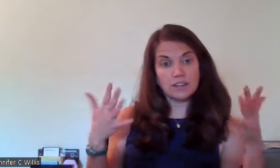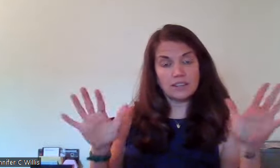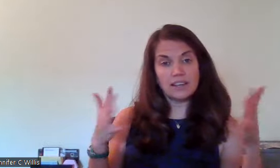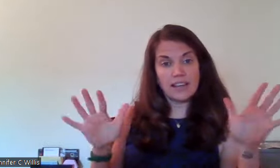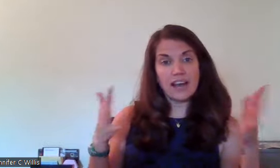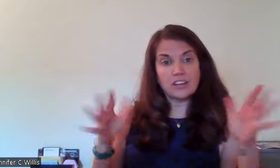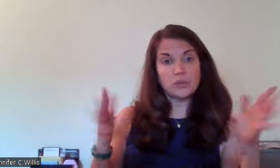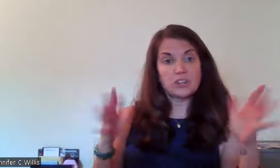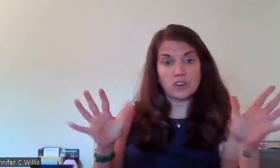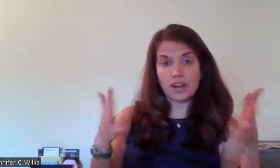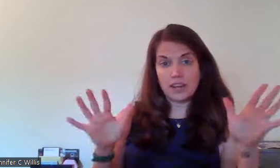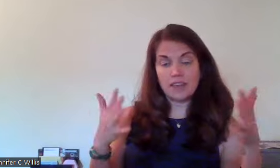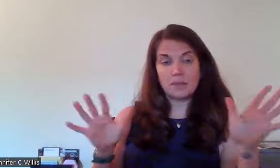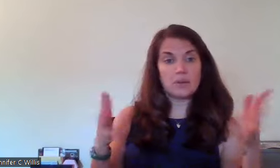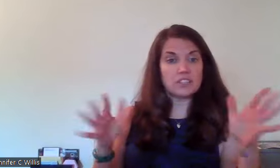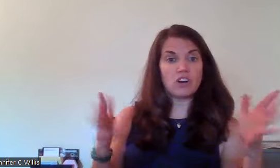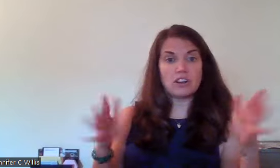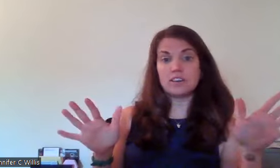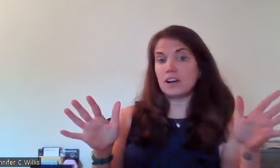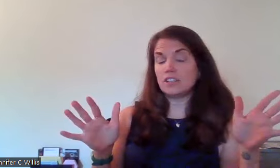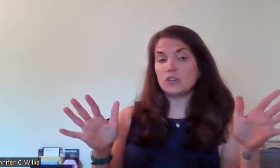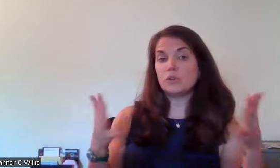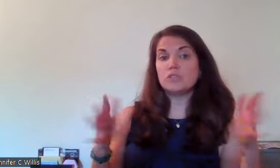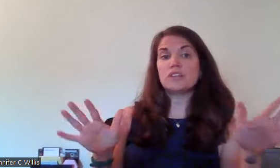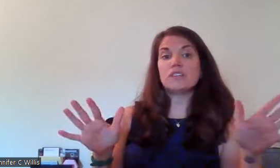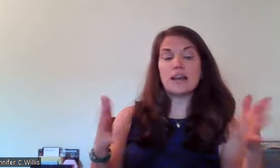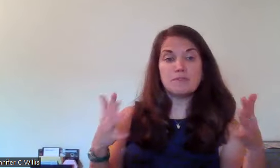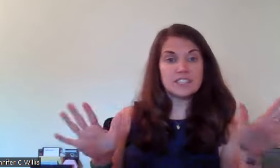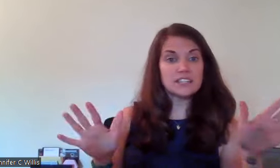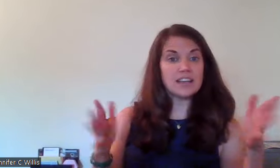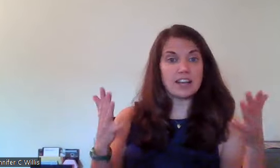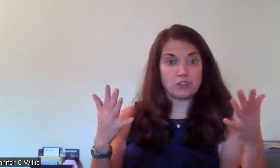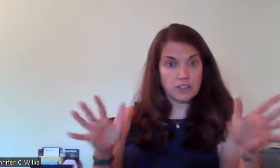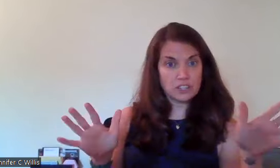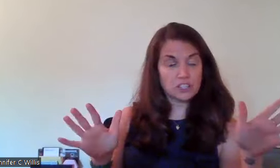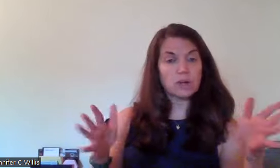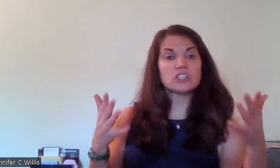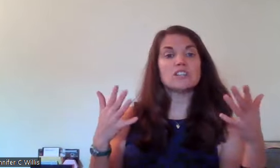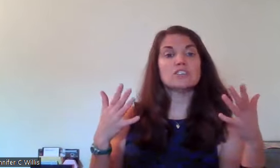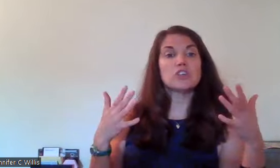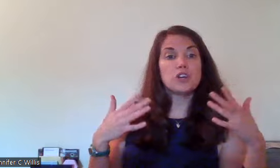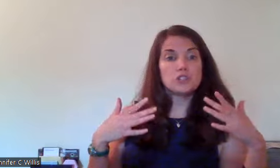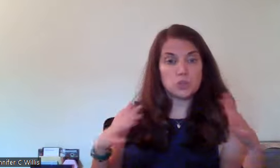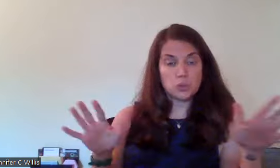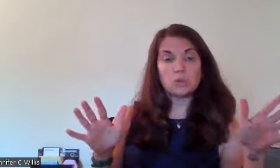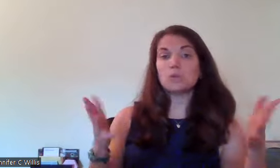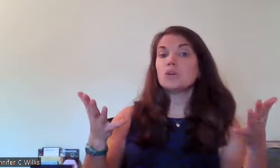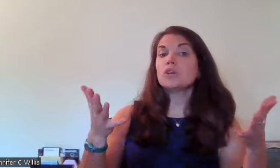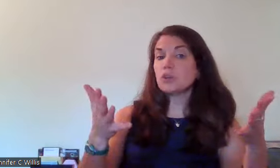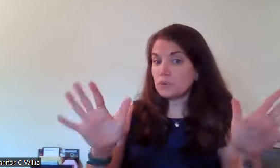done. And you can gradate that based on, using the emphasis and your facial expressions to,